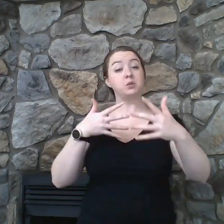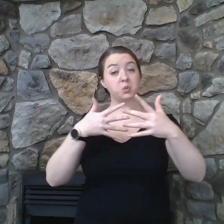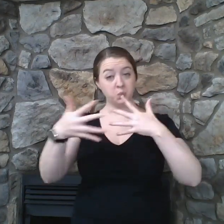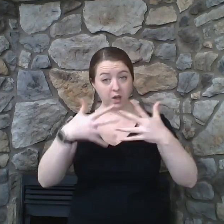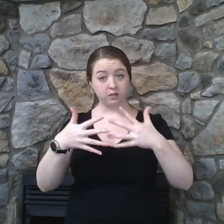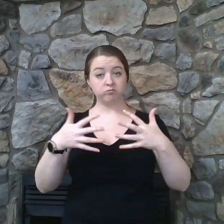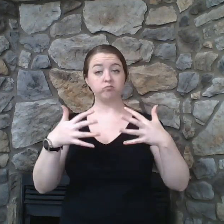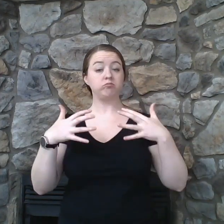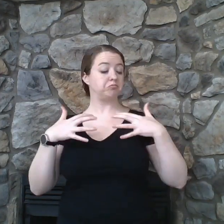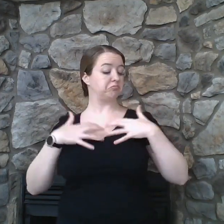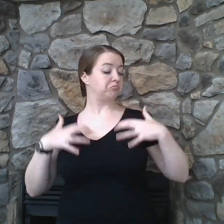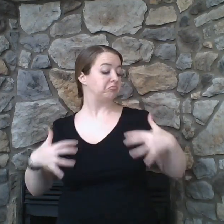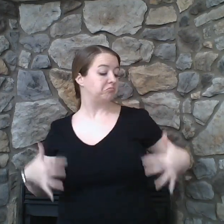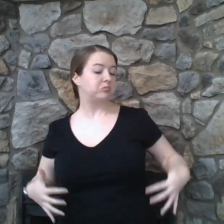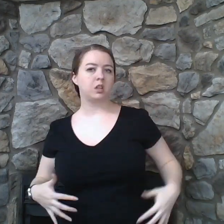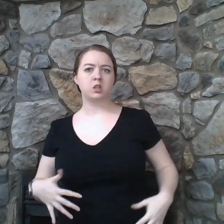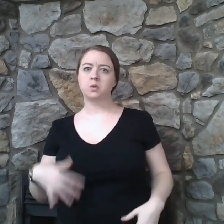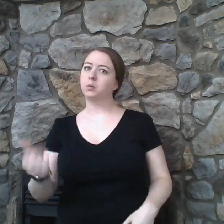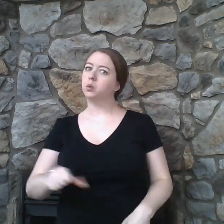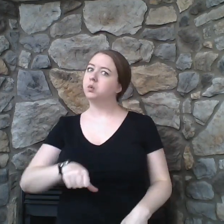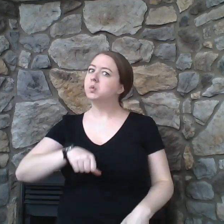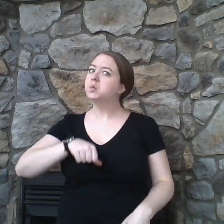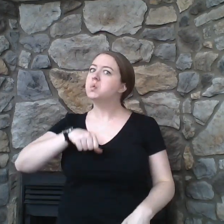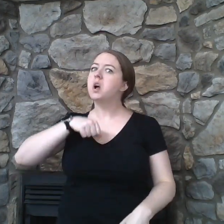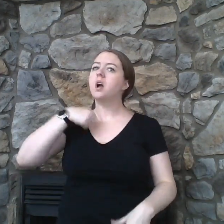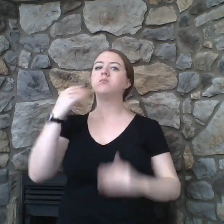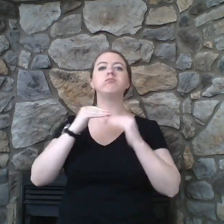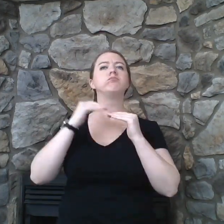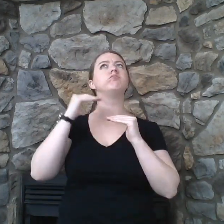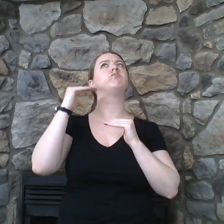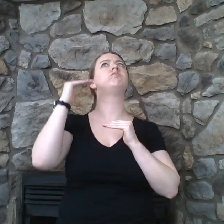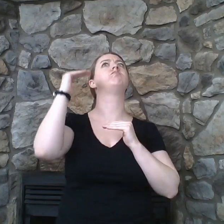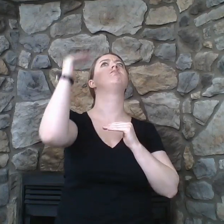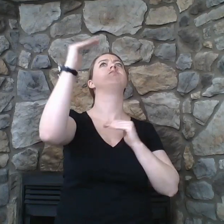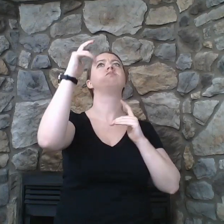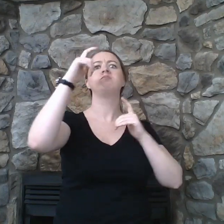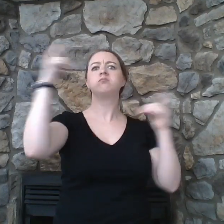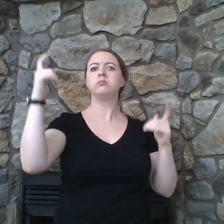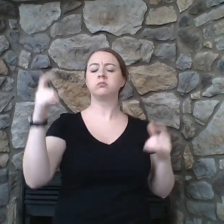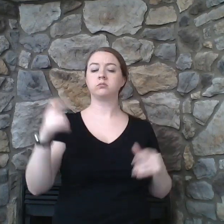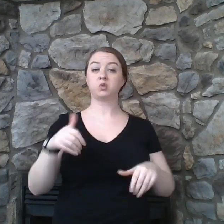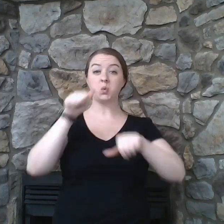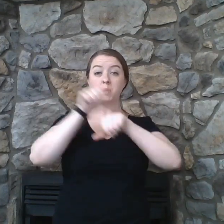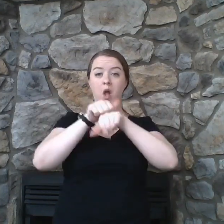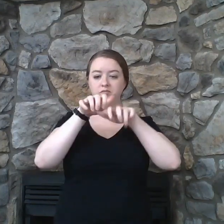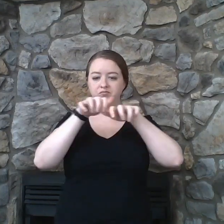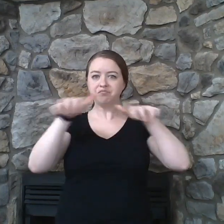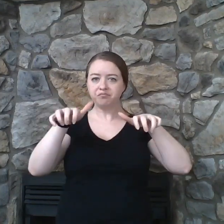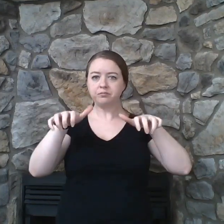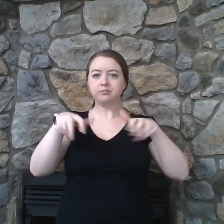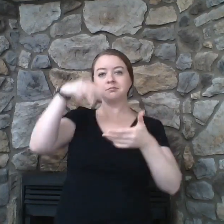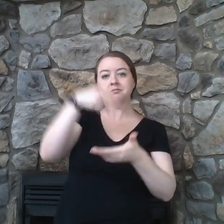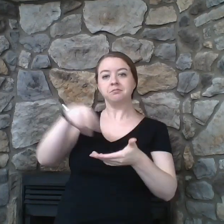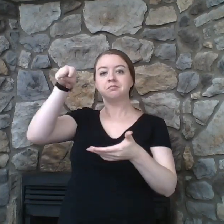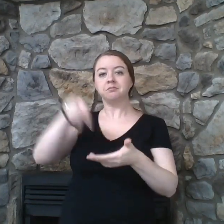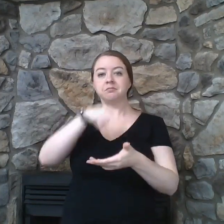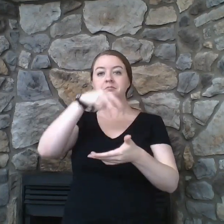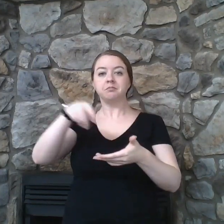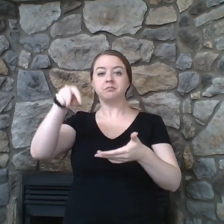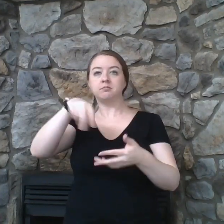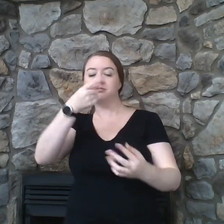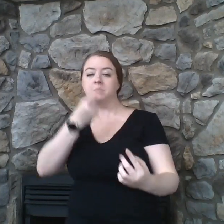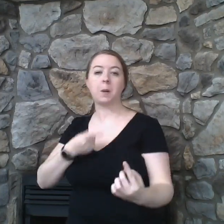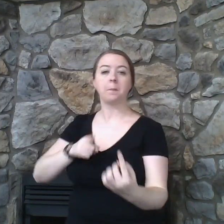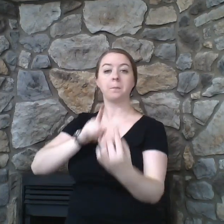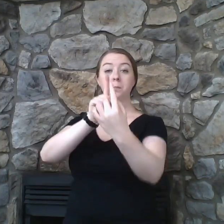He was gray, and he was woolly, and his pride was inordinate. He danced on a rock ledge in the middle of